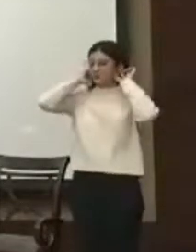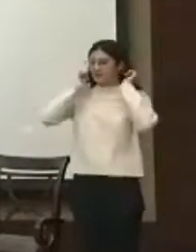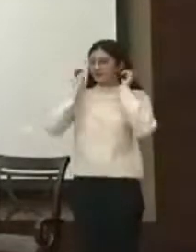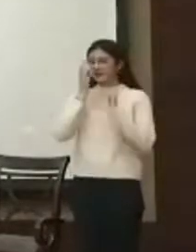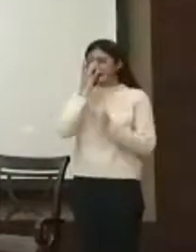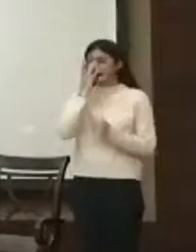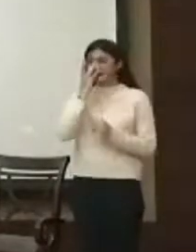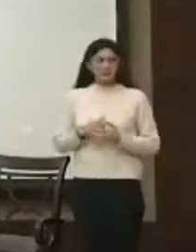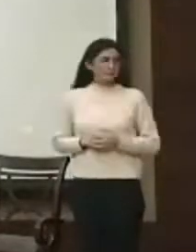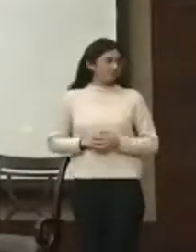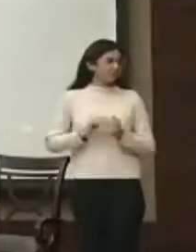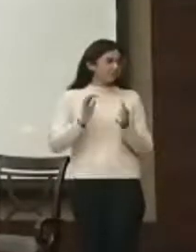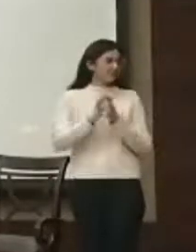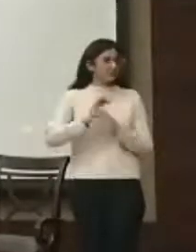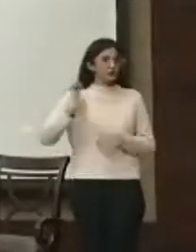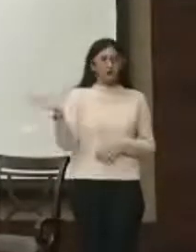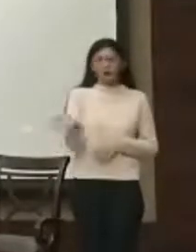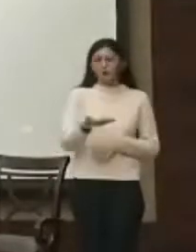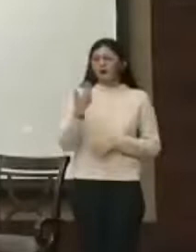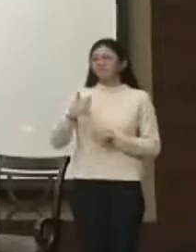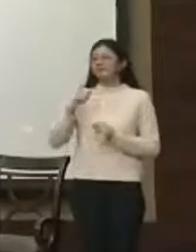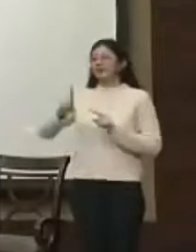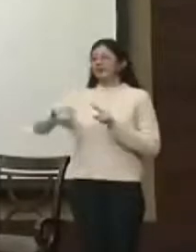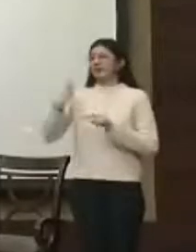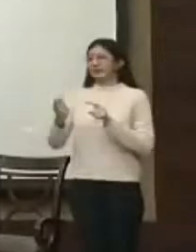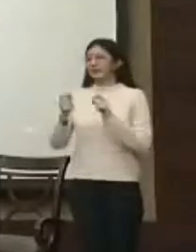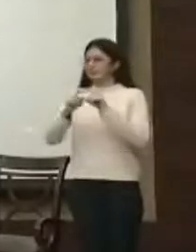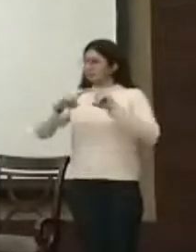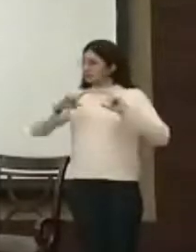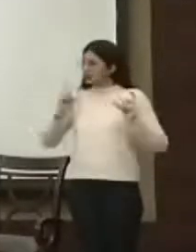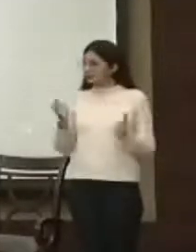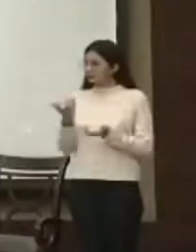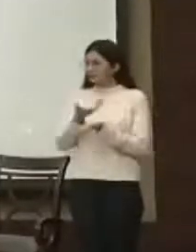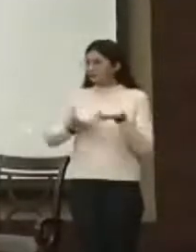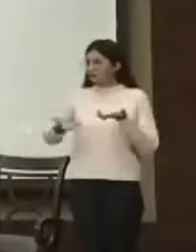Friends, we move on to the next panel discussion.